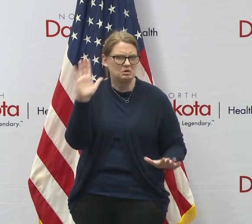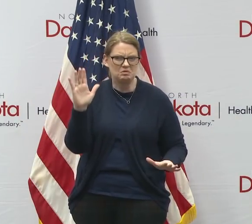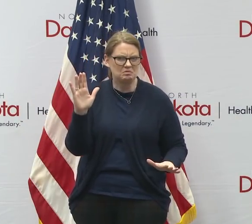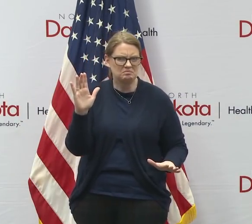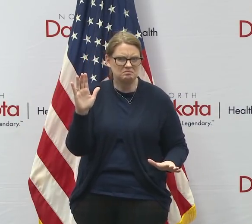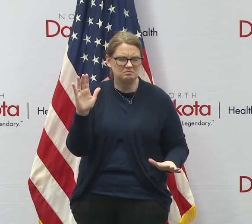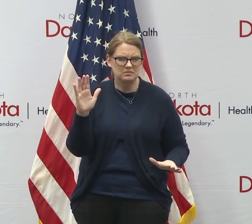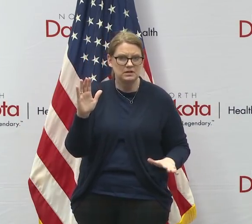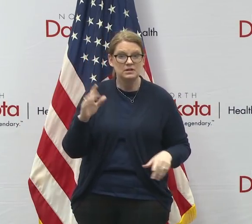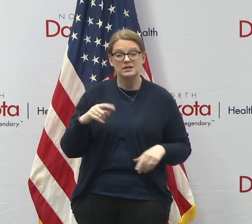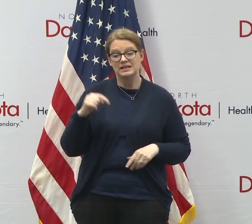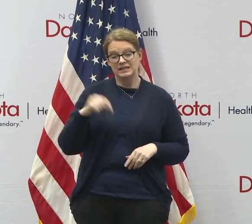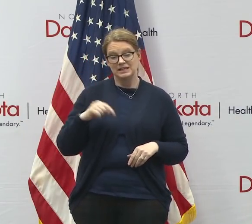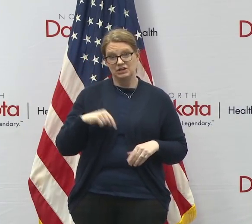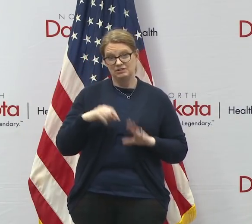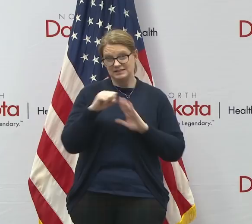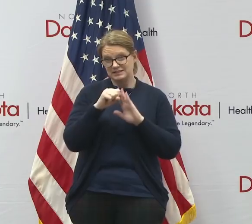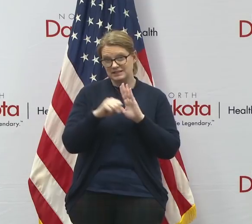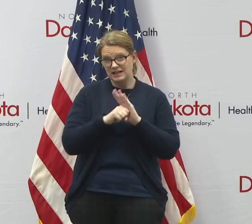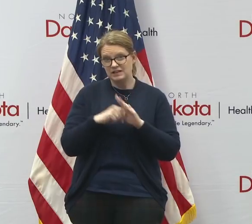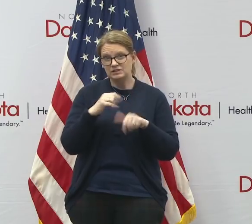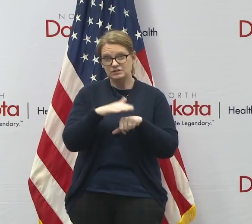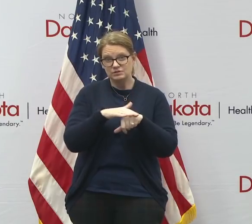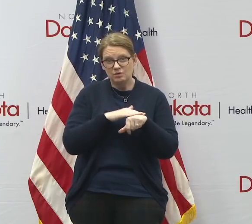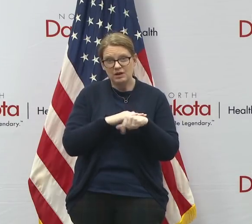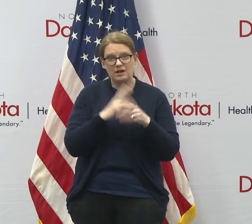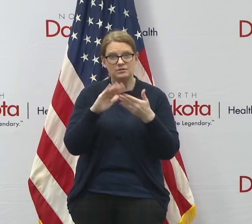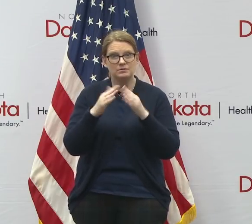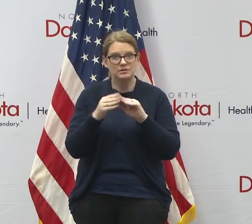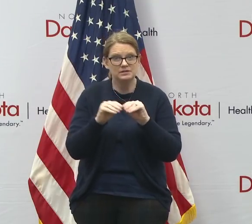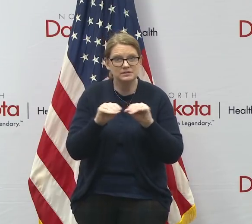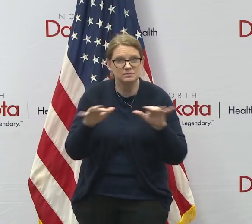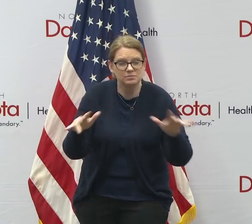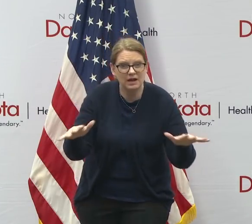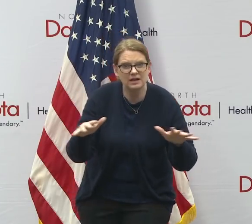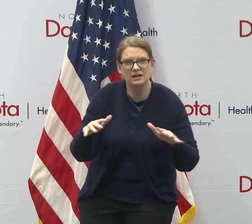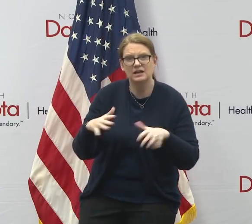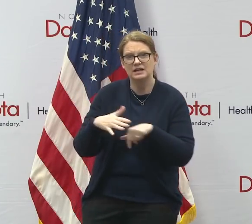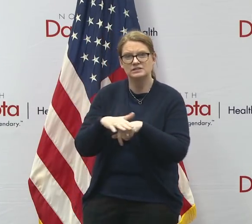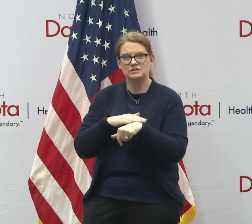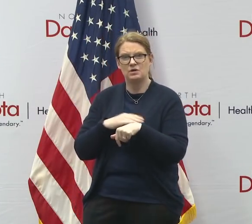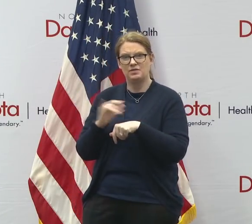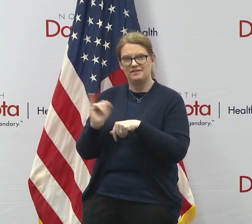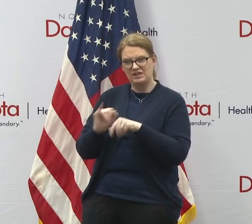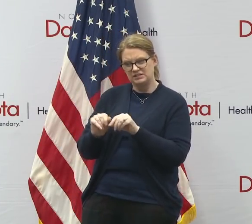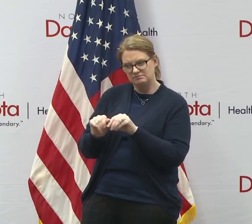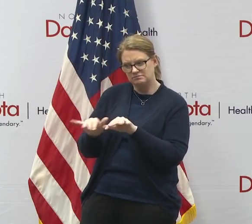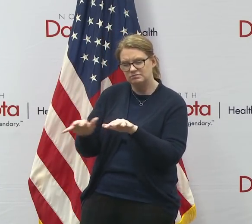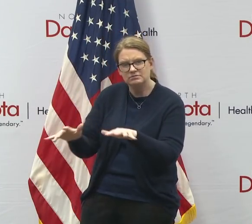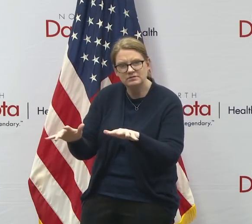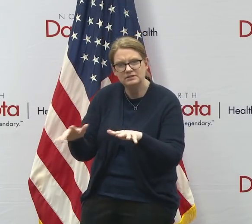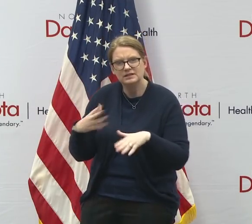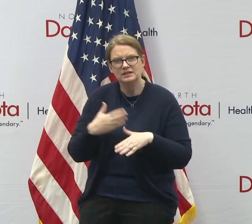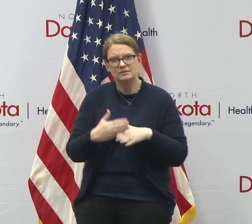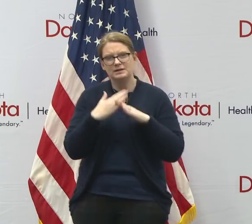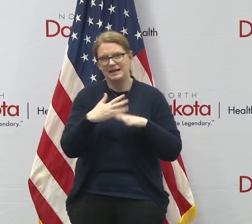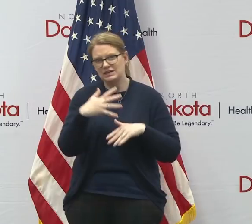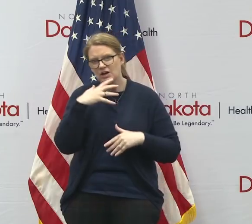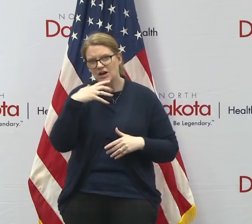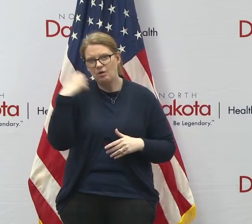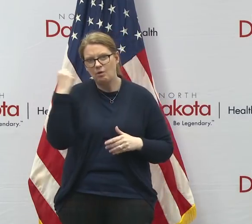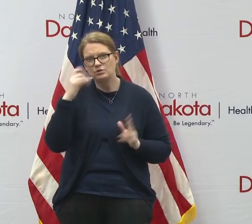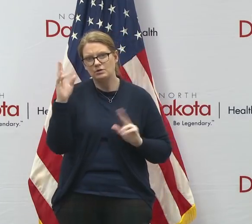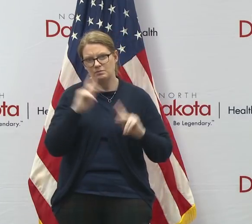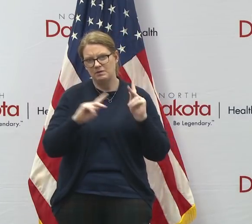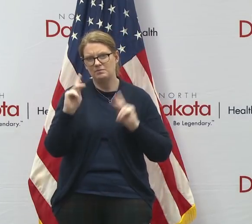that we're taking as a state to slow down community spread and slow down the rate of infection is to protect our elderly and those individuals